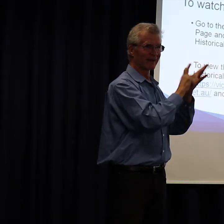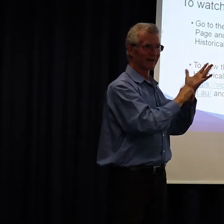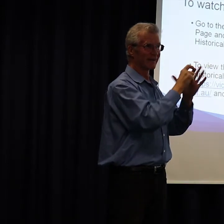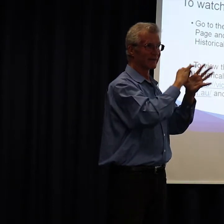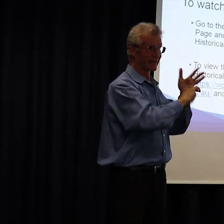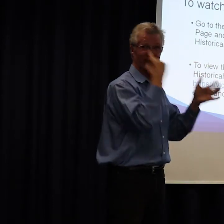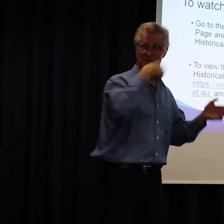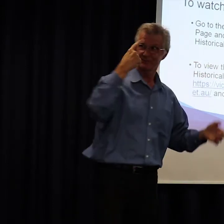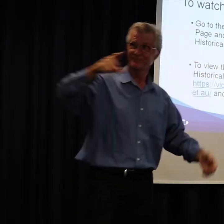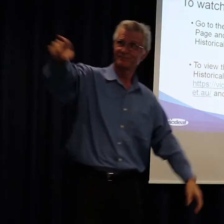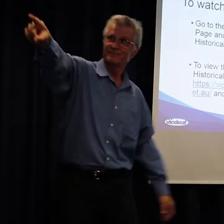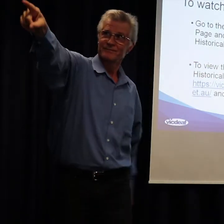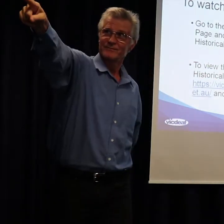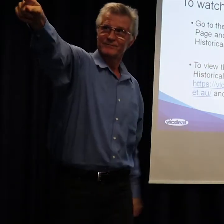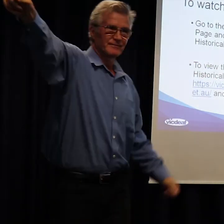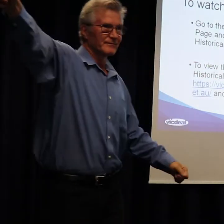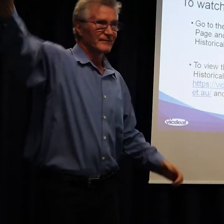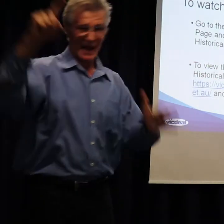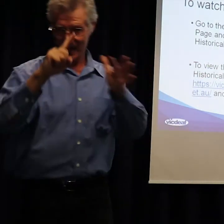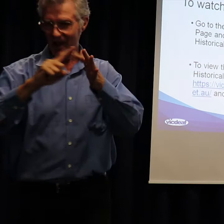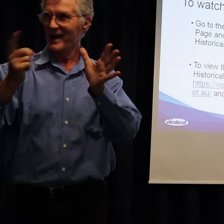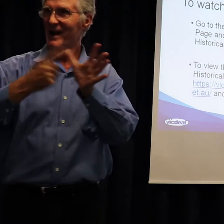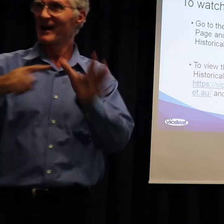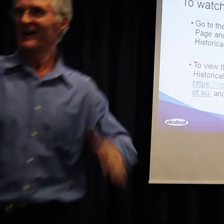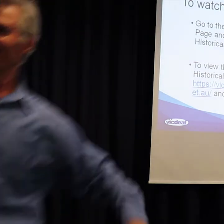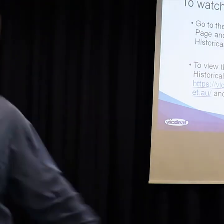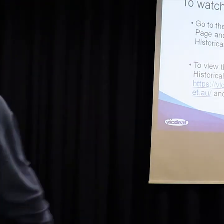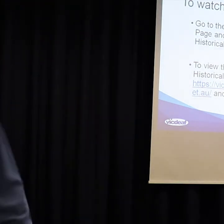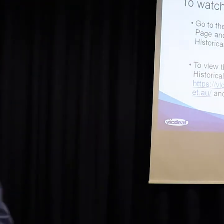him Ernest Abraham Reynolds. And there he is there.